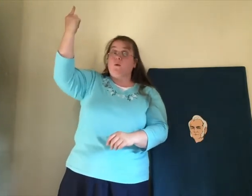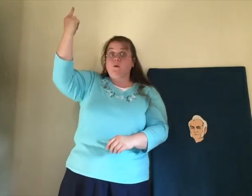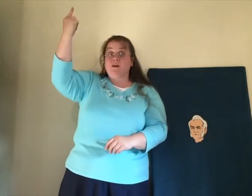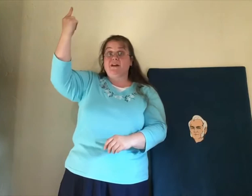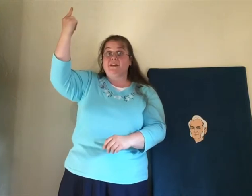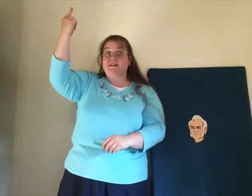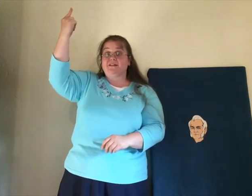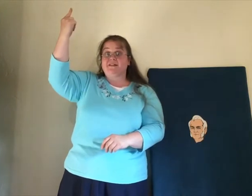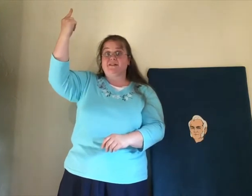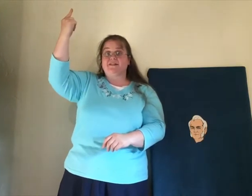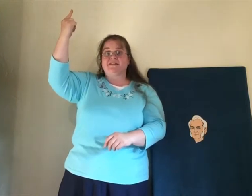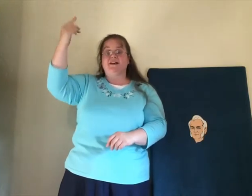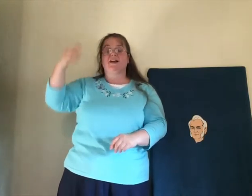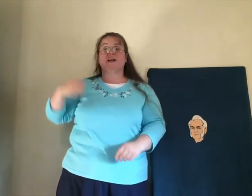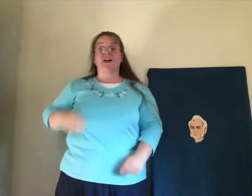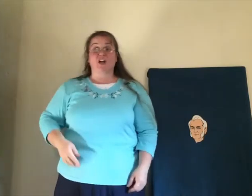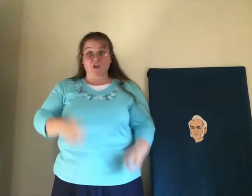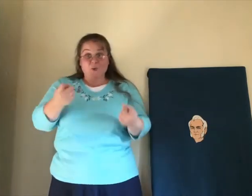He was going to ask God only.